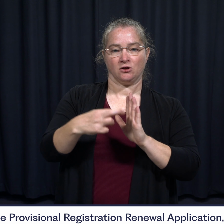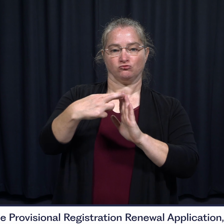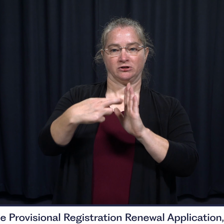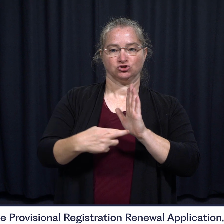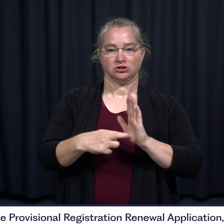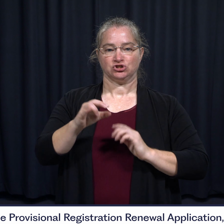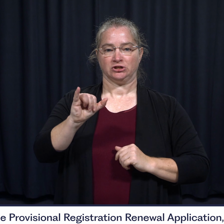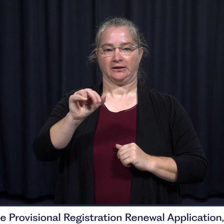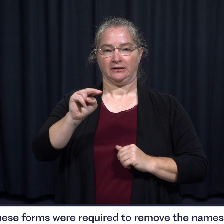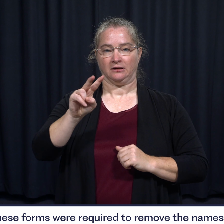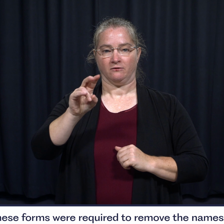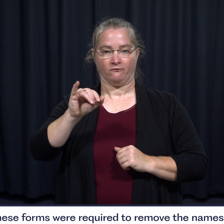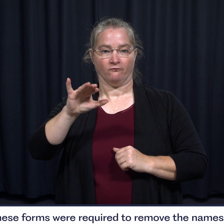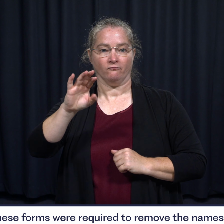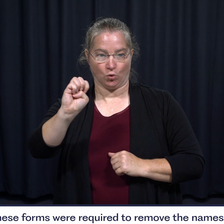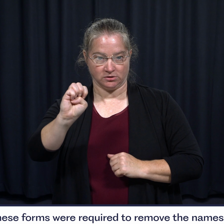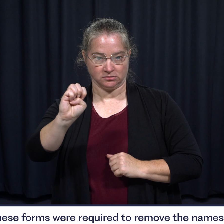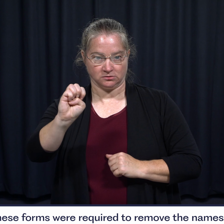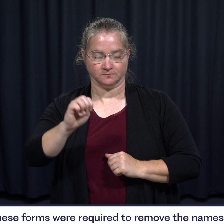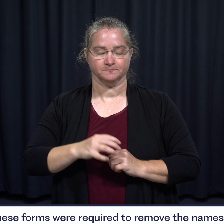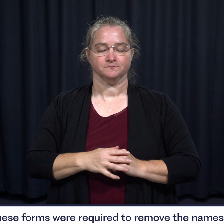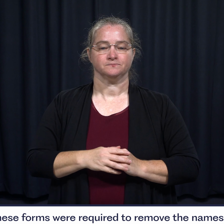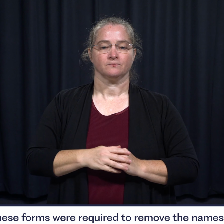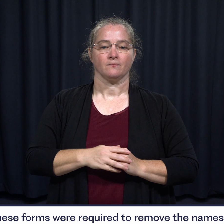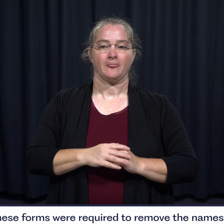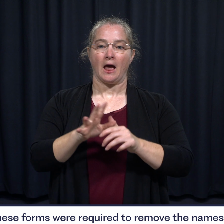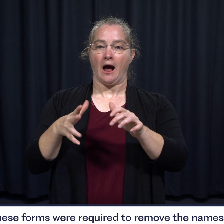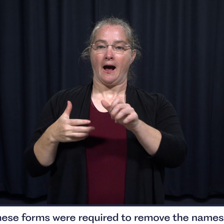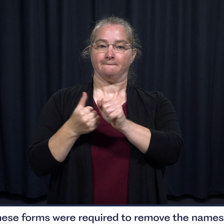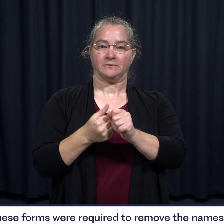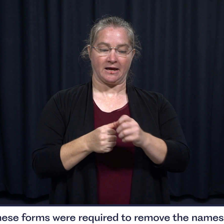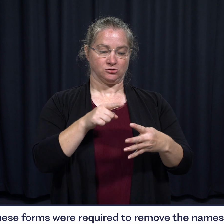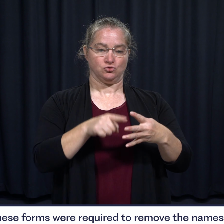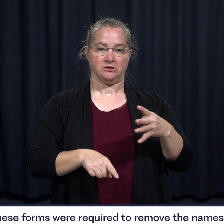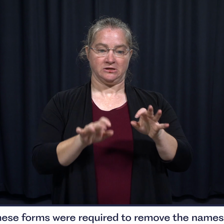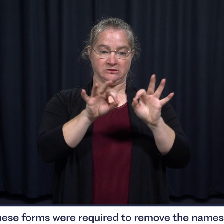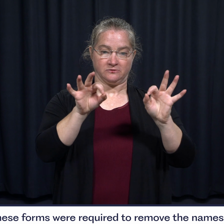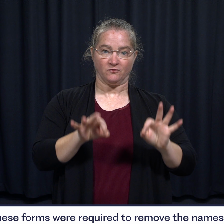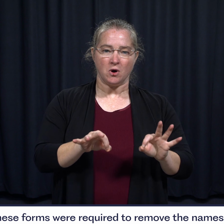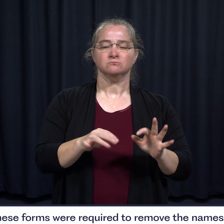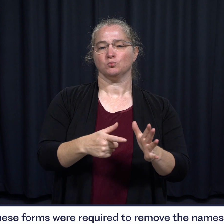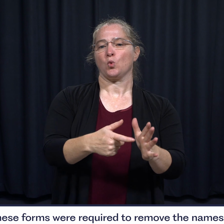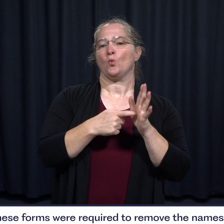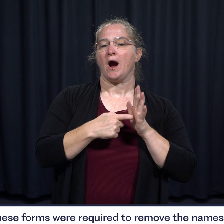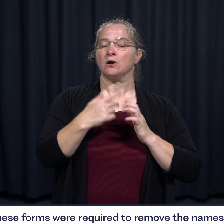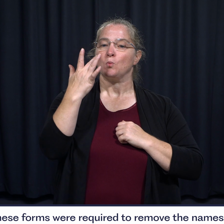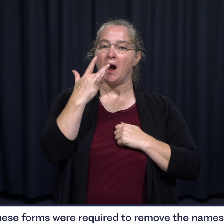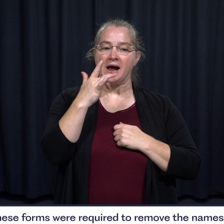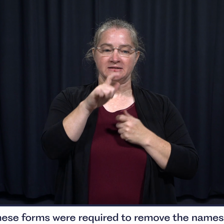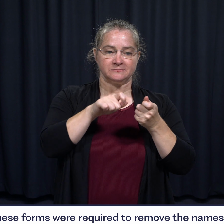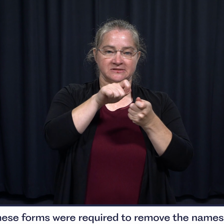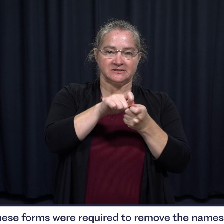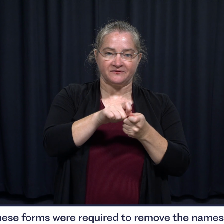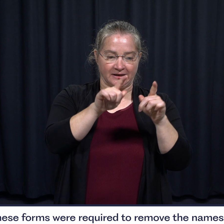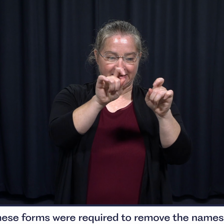Invoice. Updates to these forms were required to remove the names of specific examinations